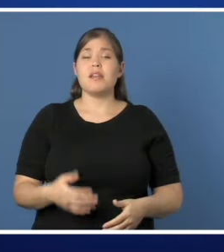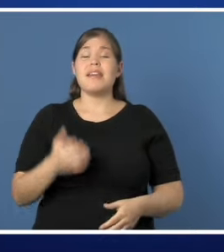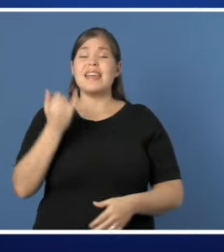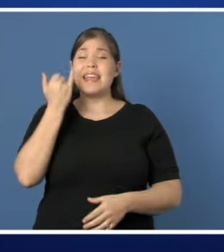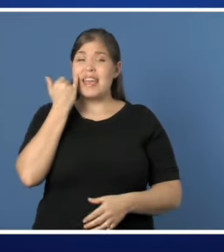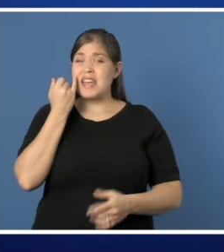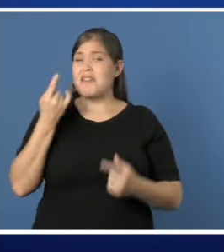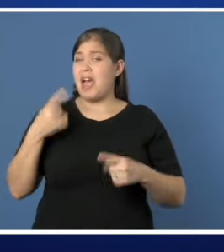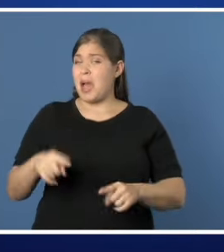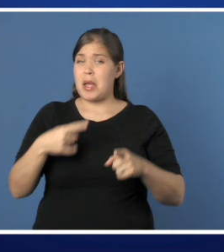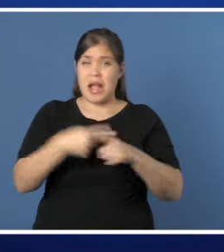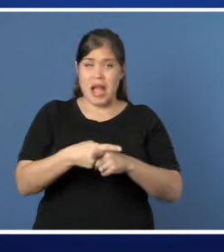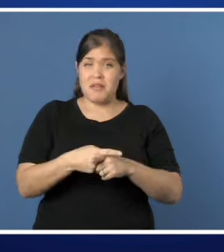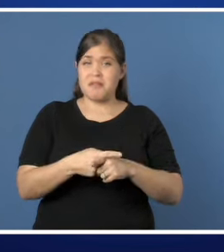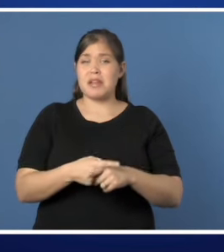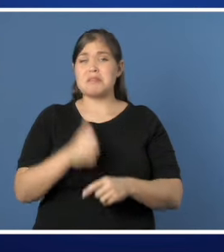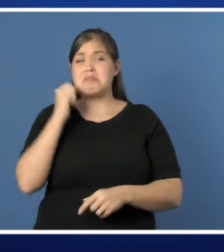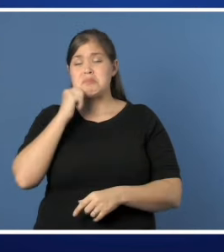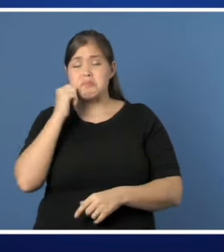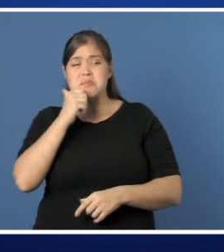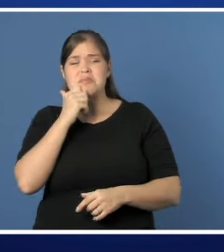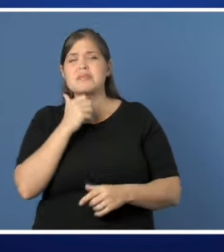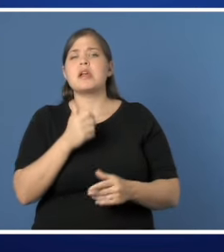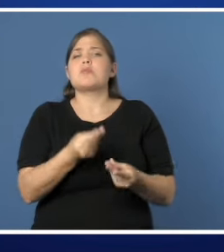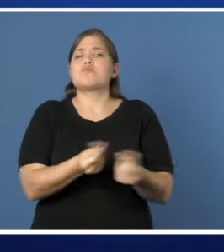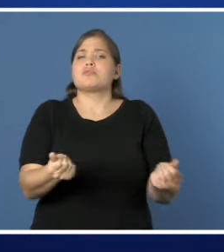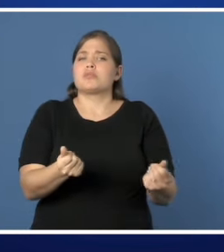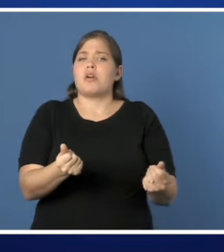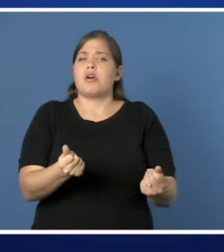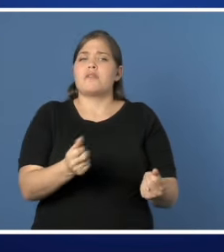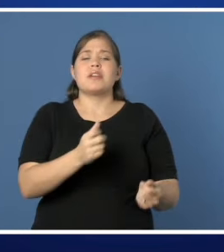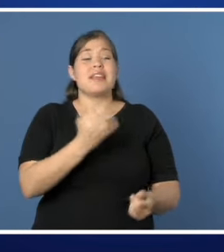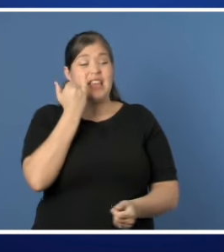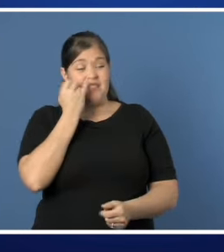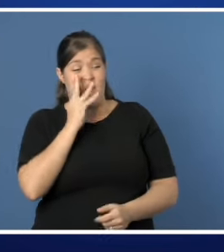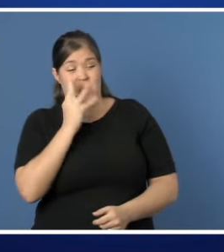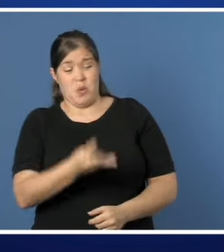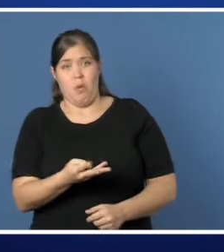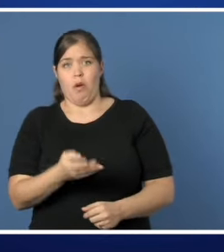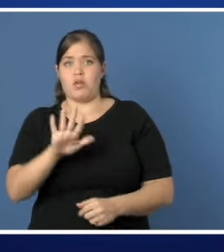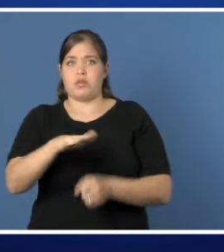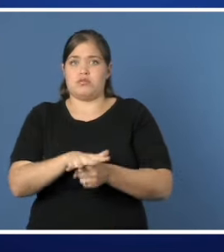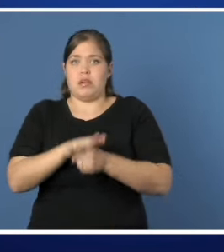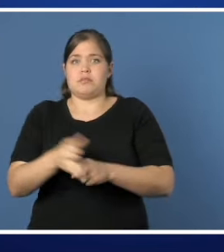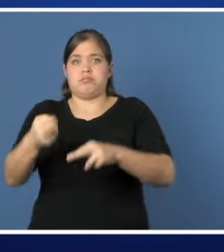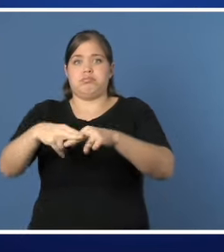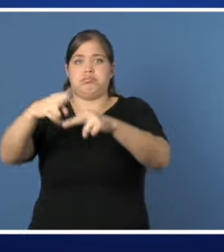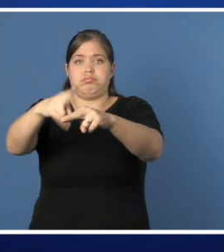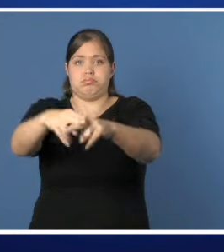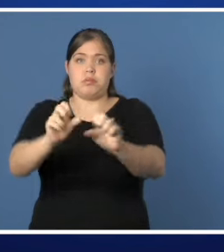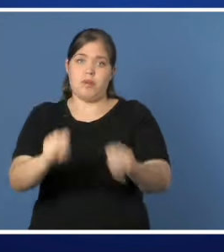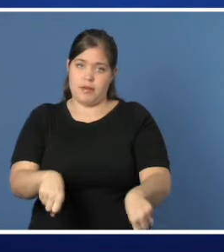Take the time to resolve day-to-day conflicts So they do not add to your stress